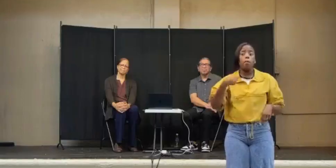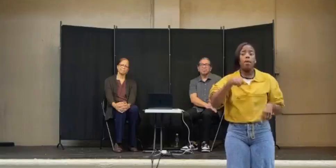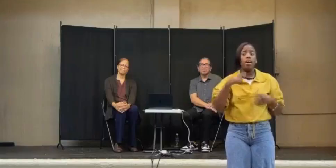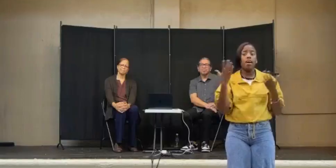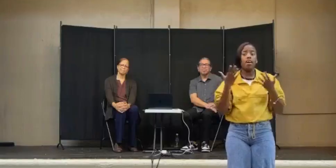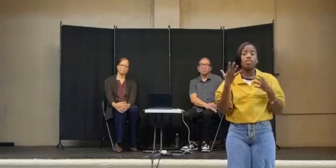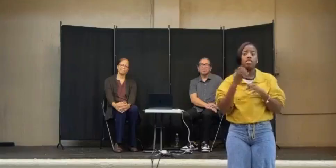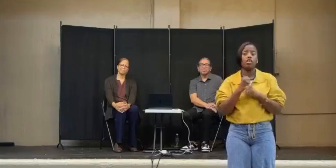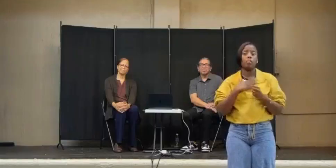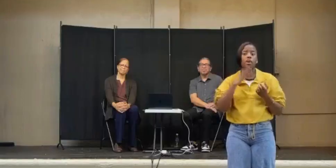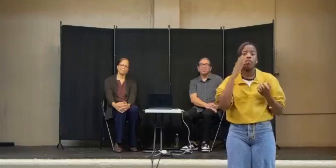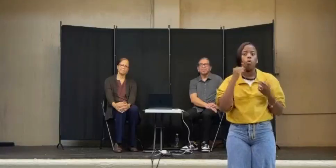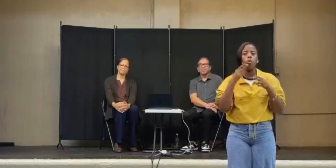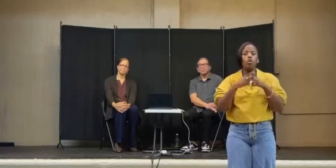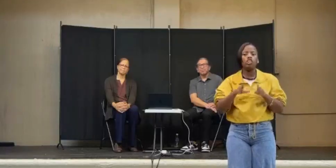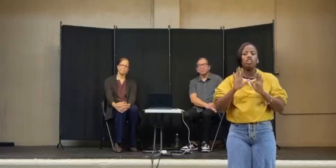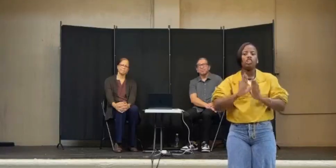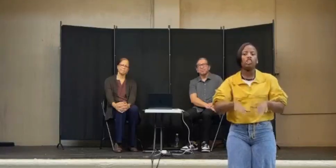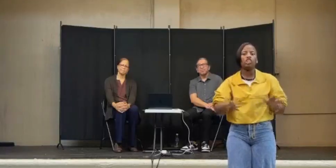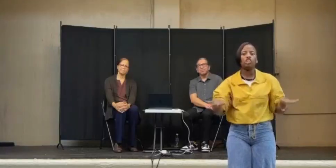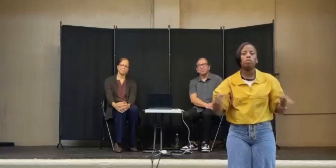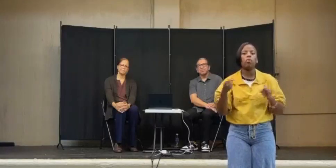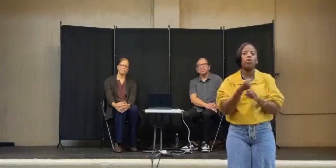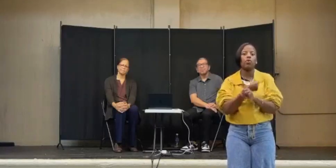to my bad experience growing up.